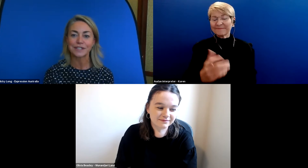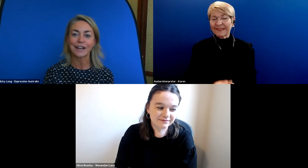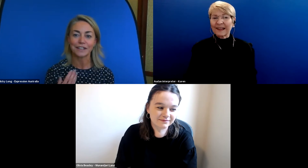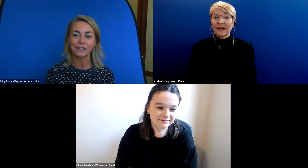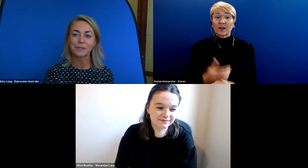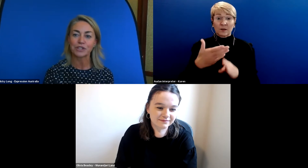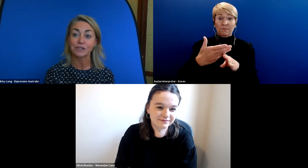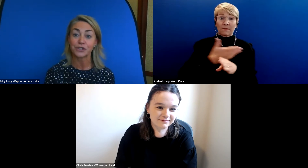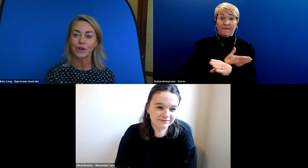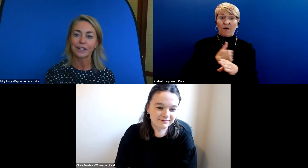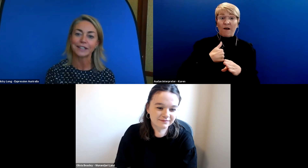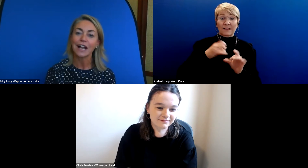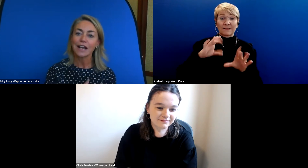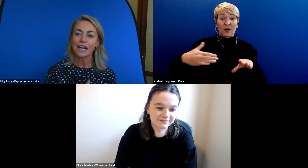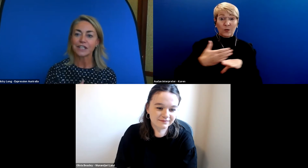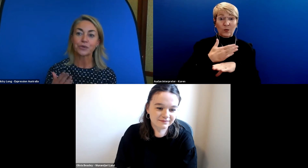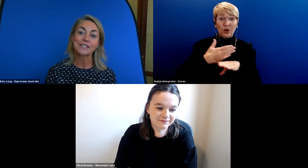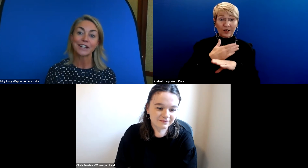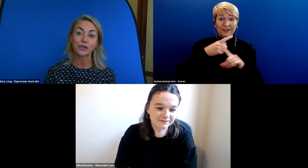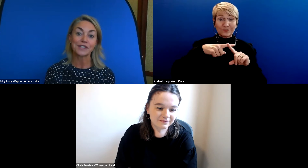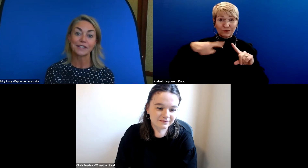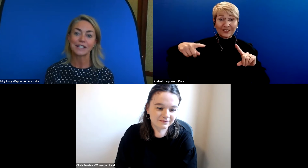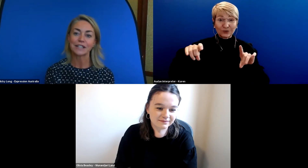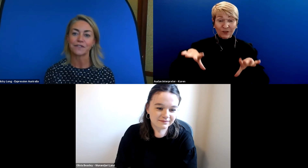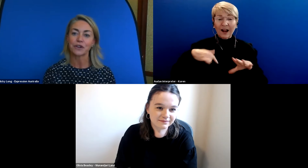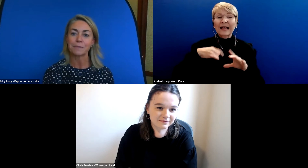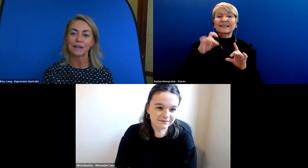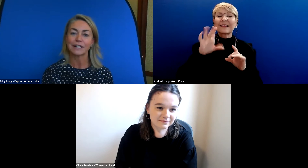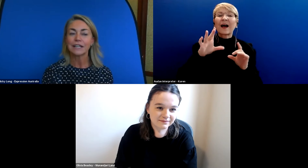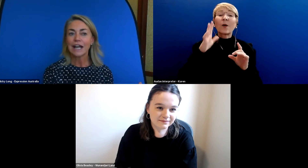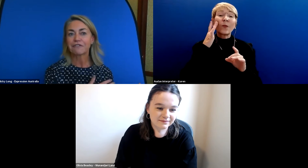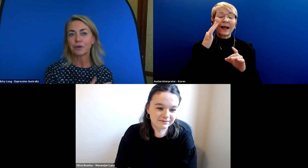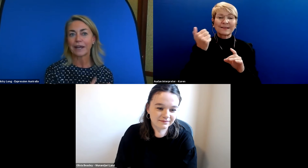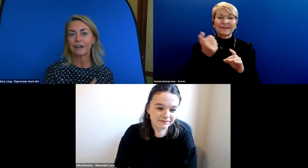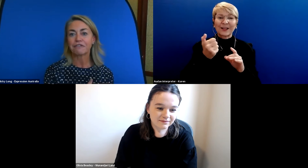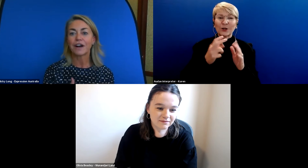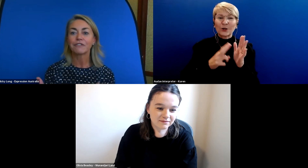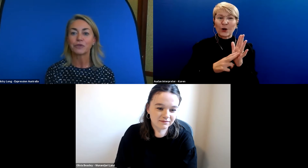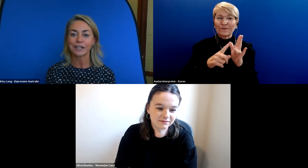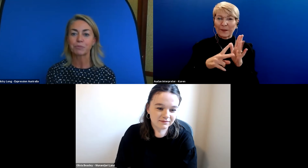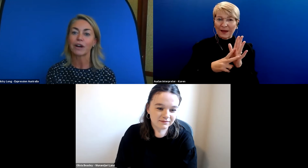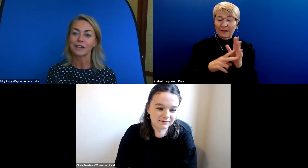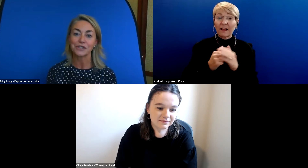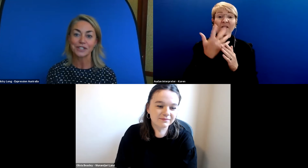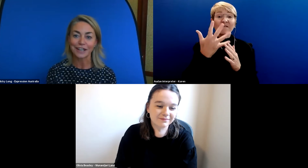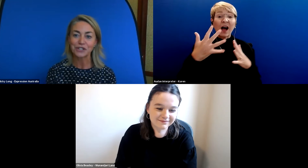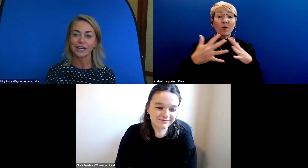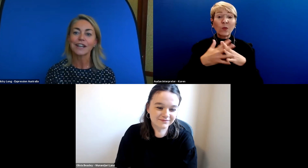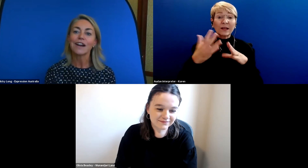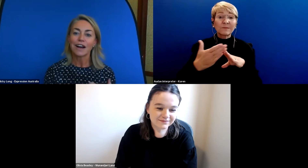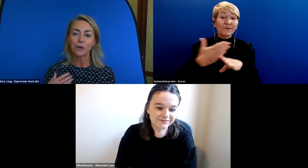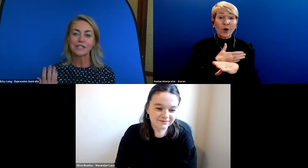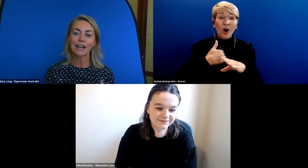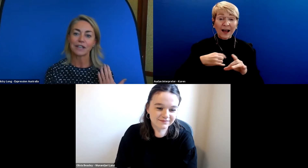to starting in Expression Australia, so I started on the 16th of November, and for about 5 weeks prior to